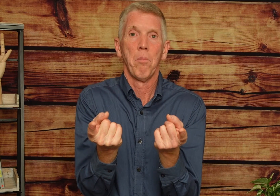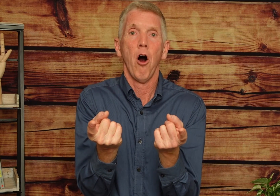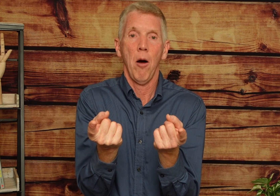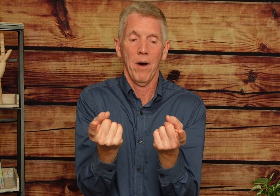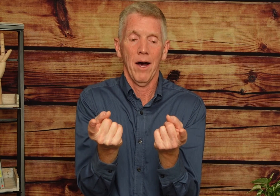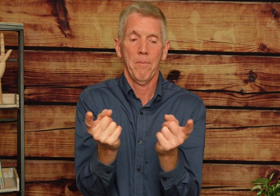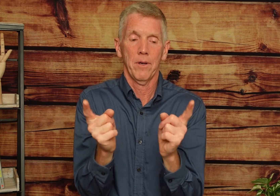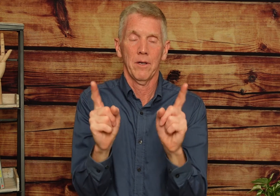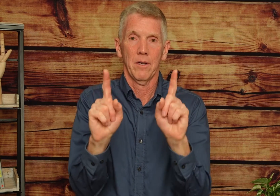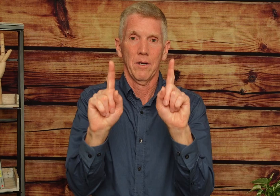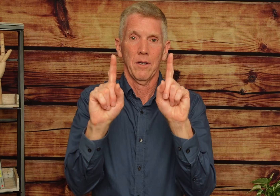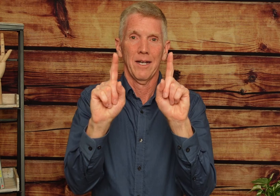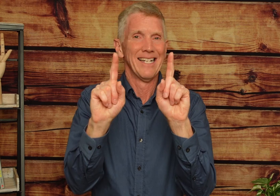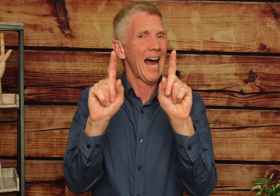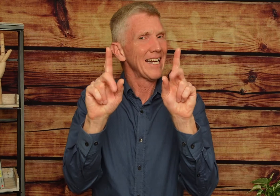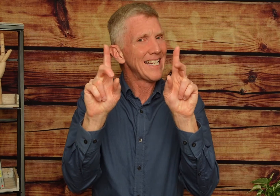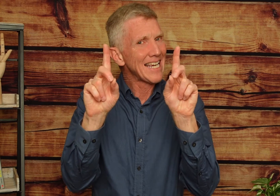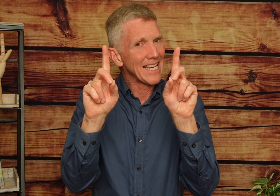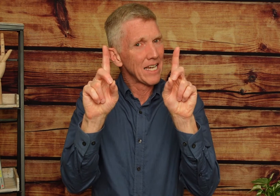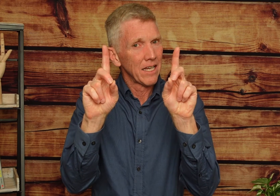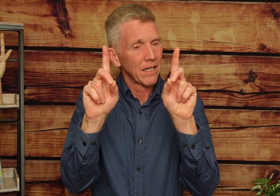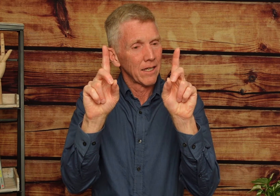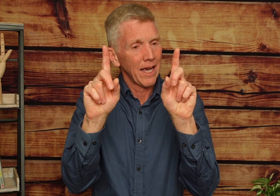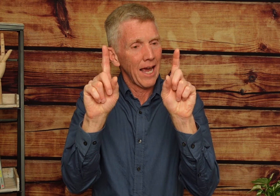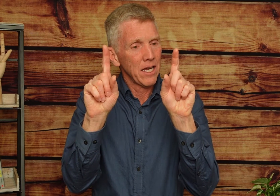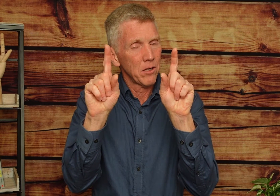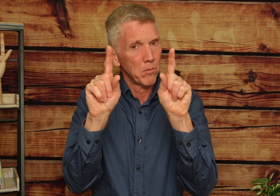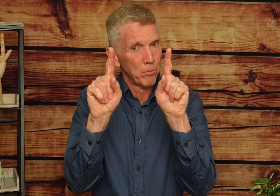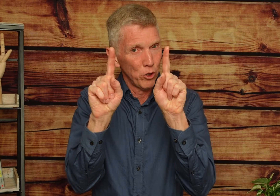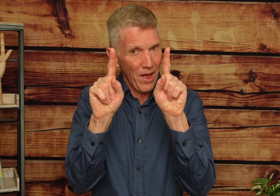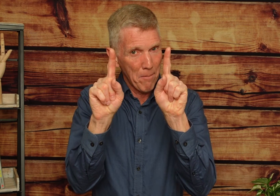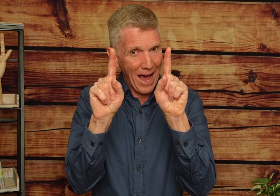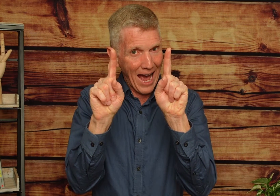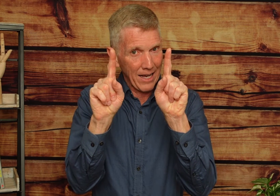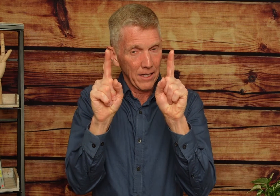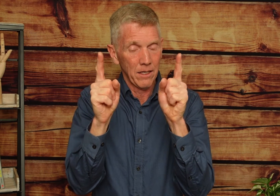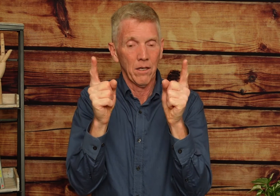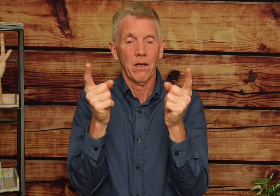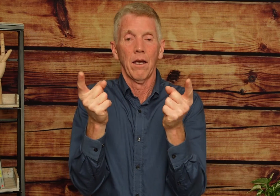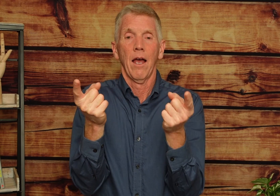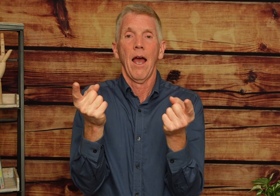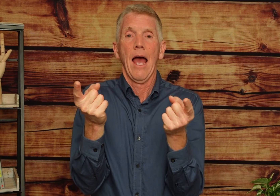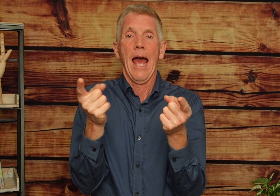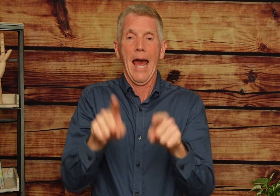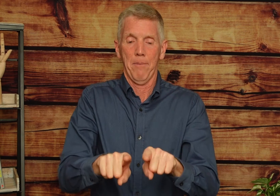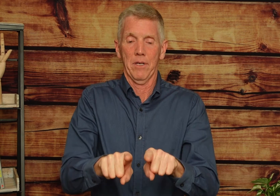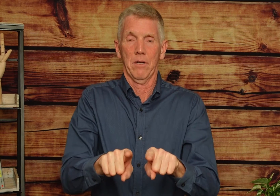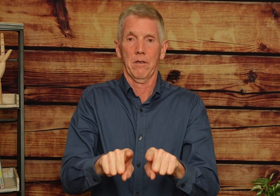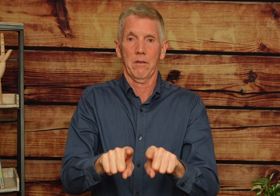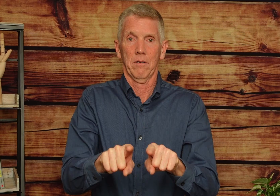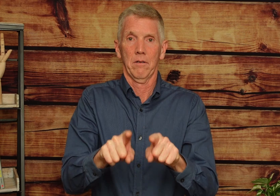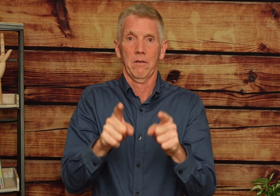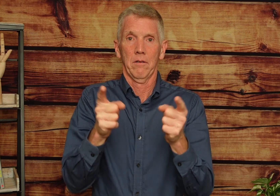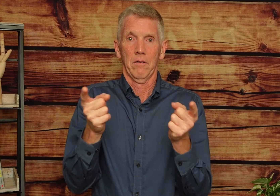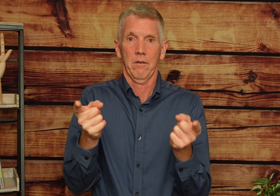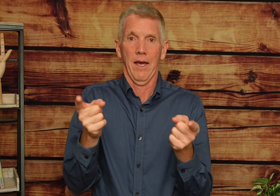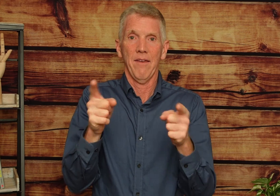Palm up. Not a D. Okay? Pull that back. Happen. Okay? Think